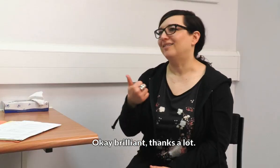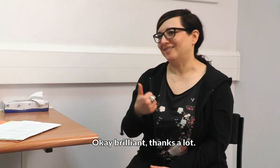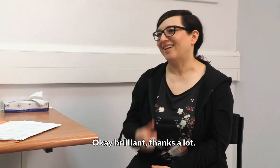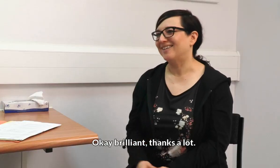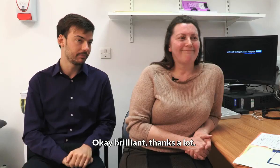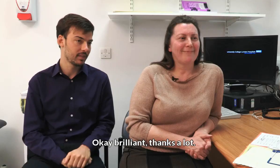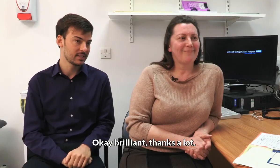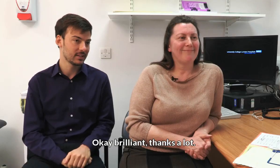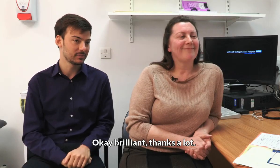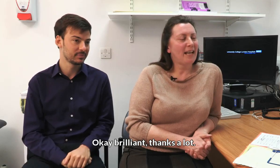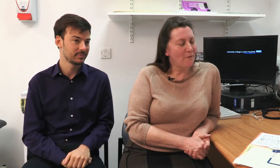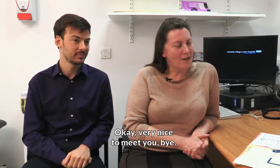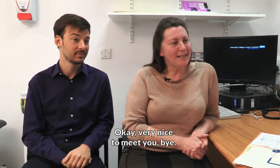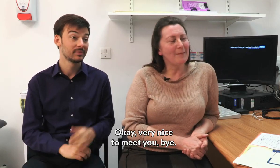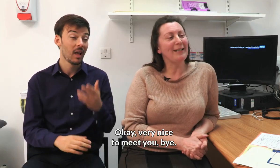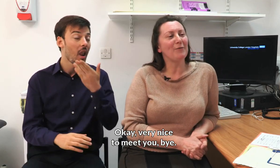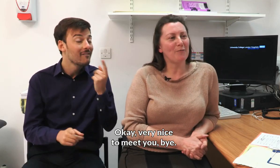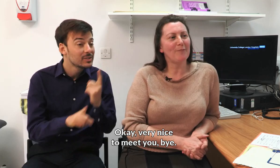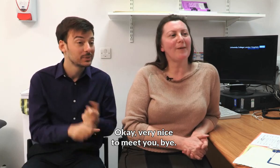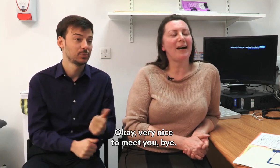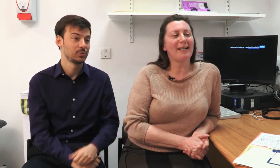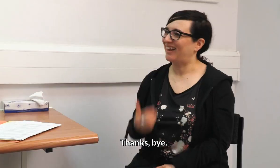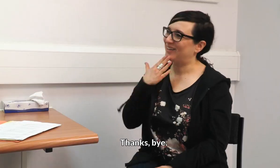Okay, brilliant. Thanks a lot. Okay, very nice to meet you. Bye.